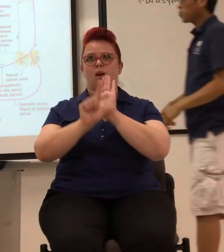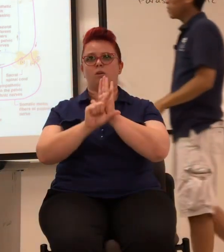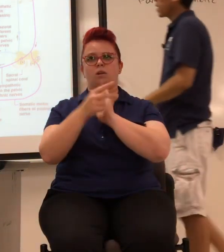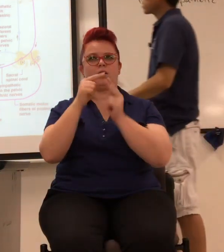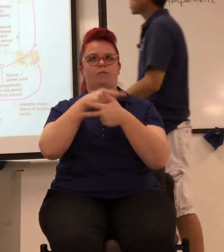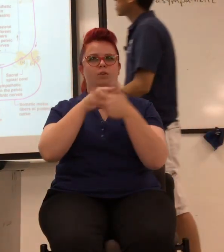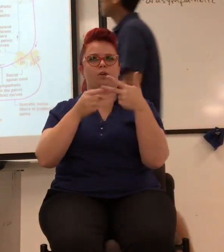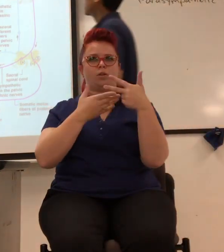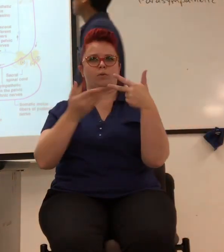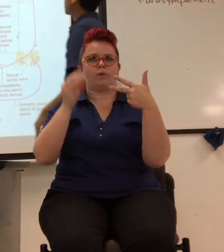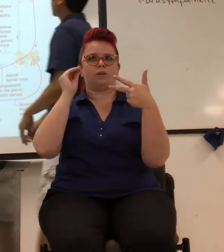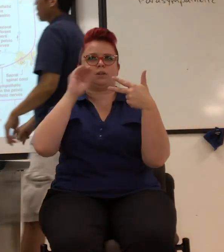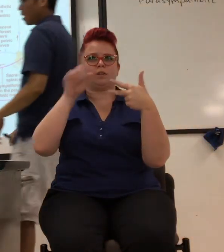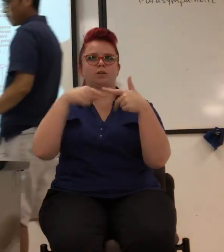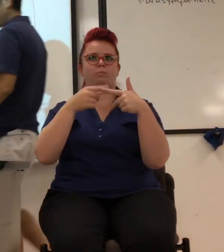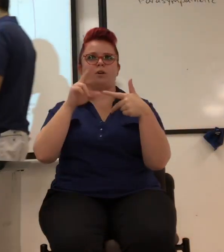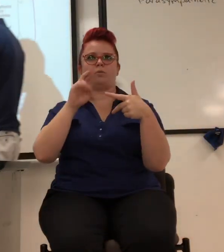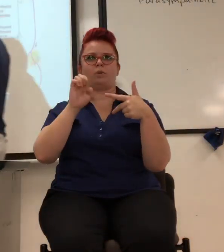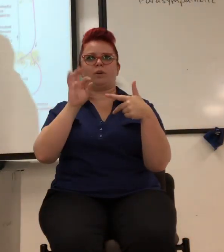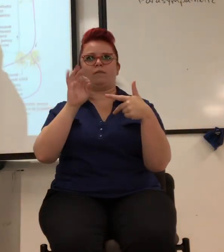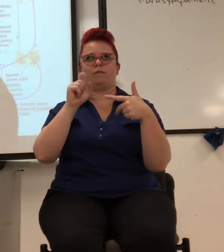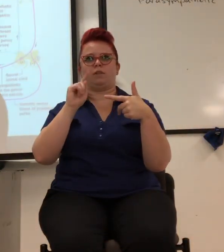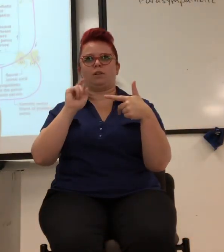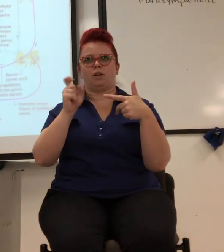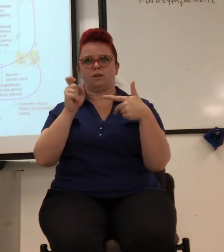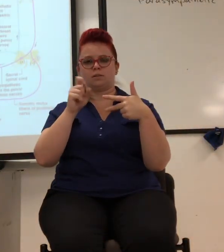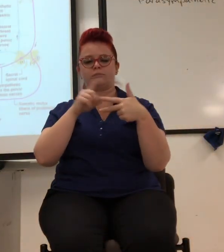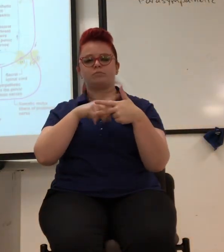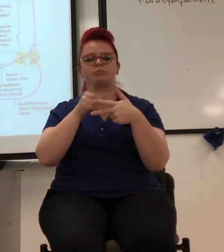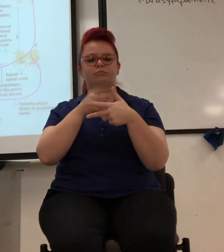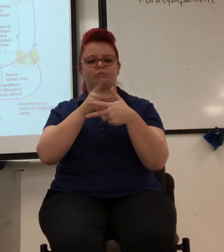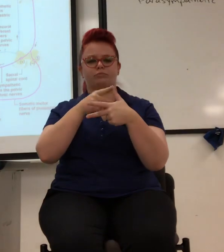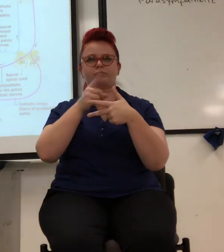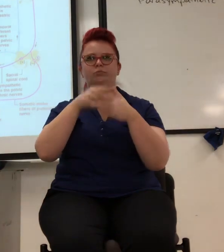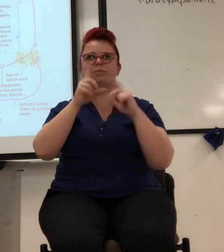You've got the pontine micturition center.